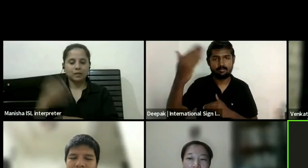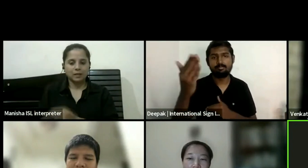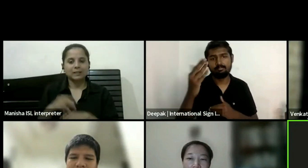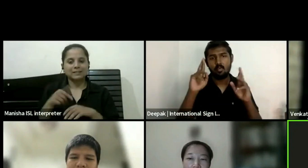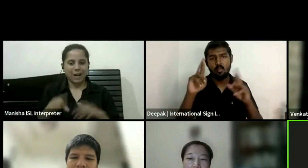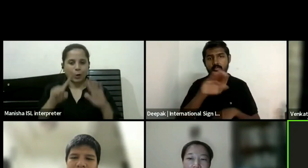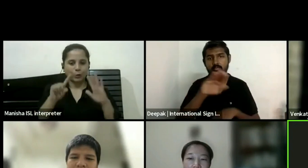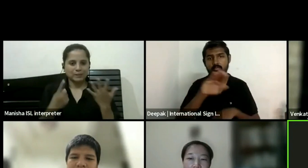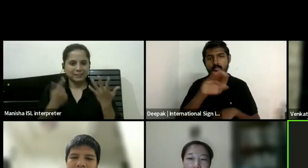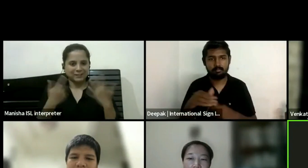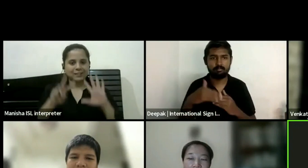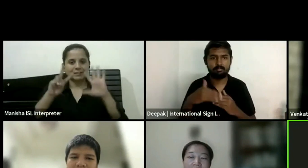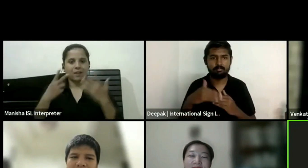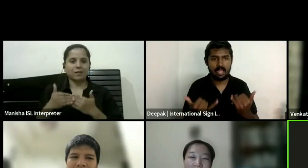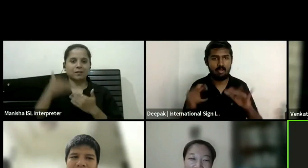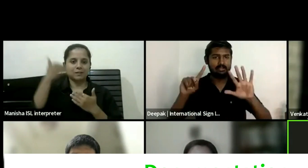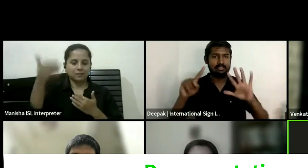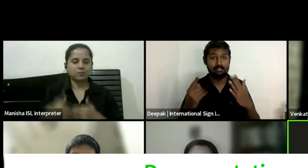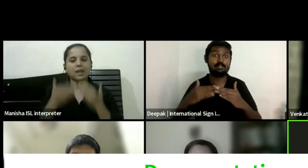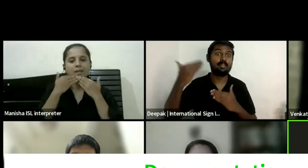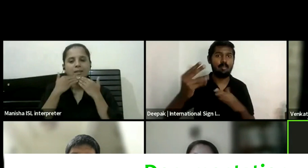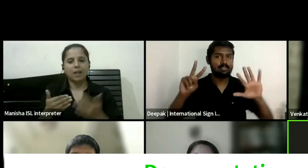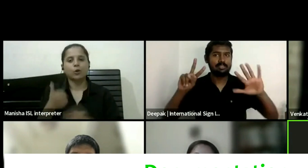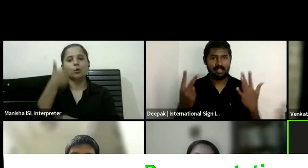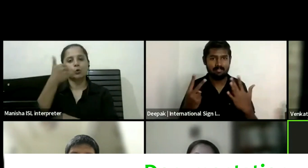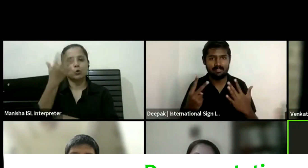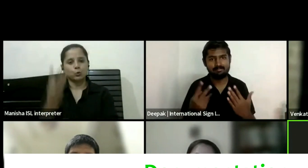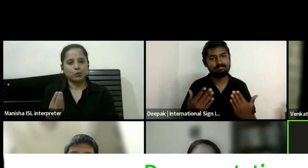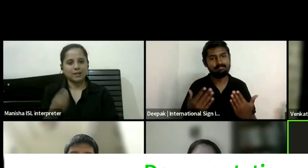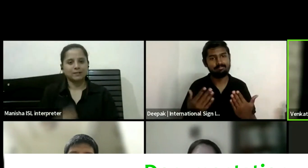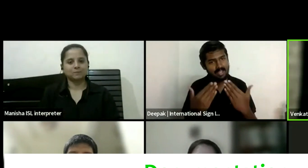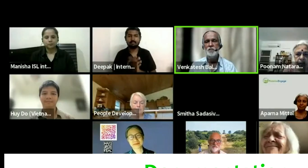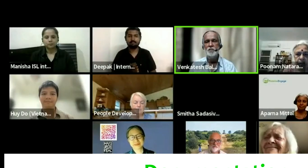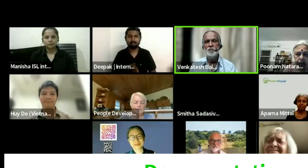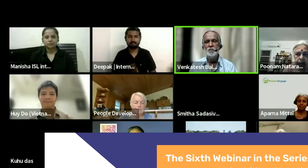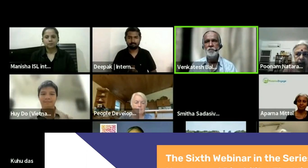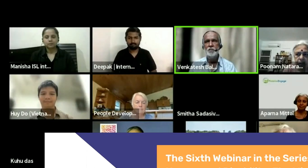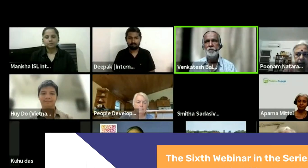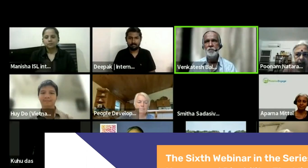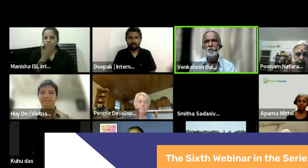And thank you and good night to you, everyone. Thanks very much. Thank you very much.